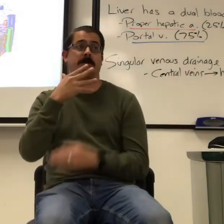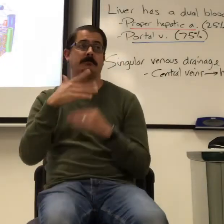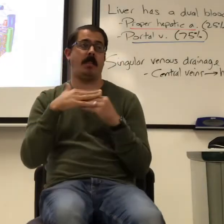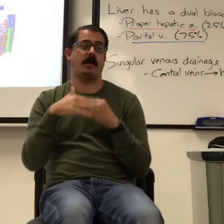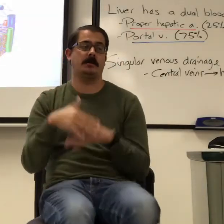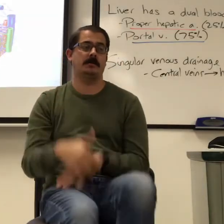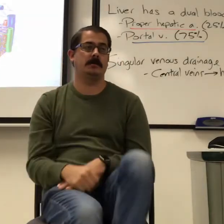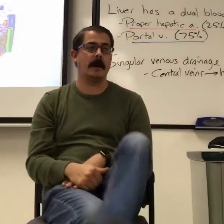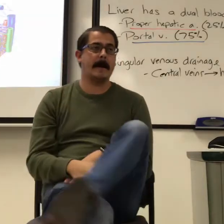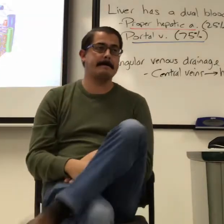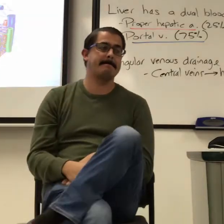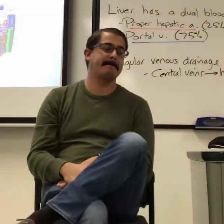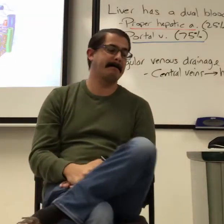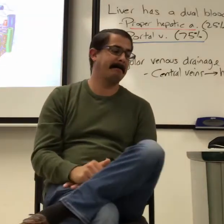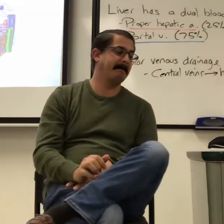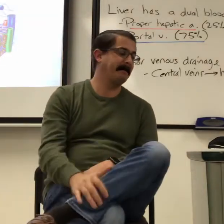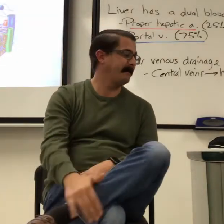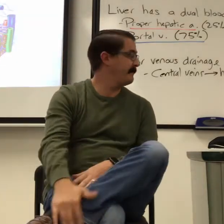and the portal blood